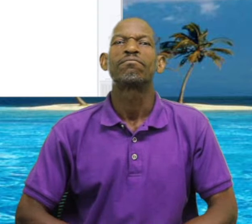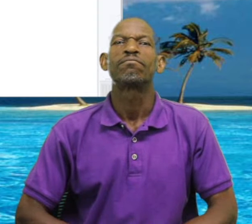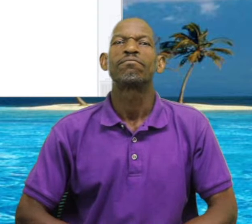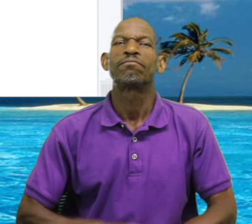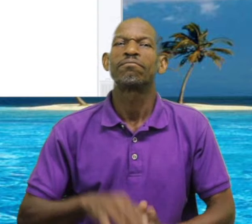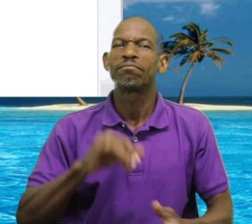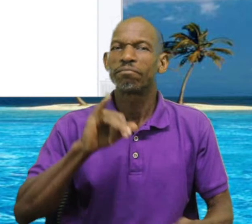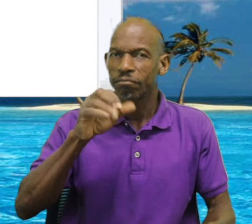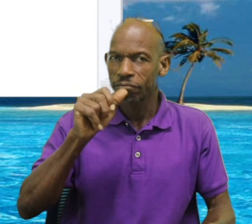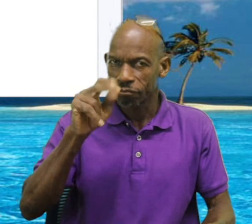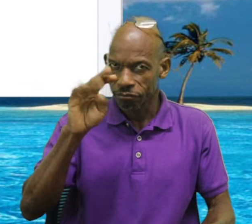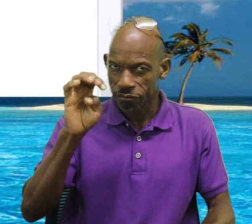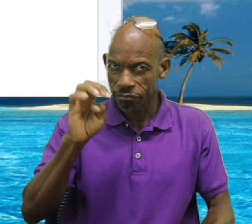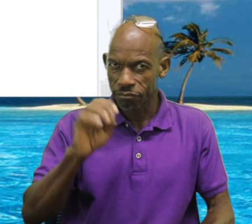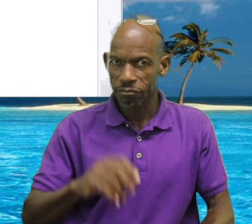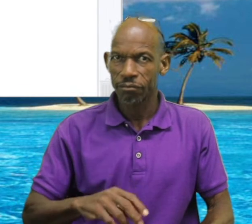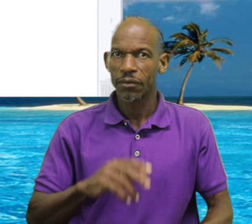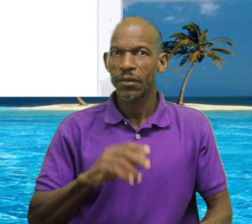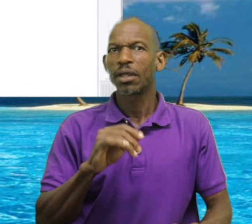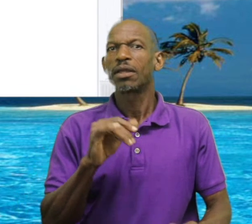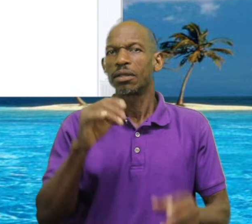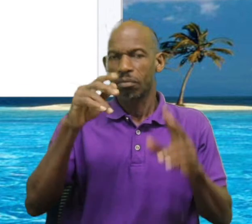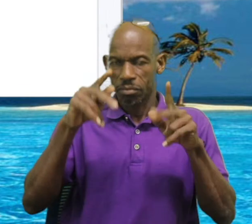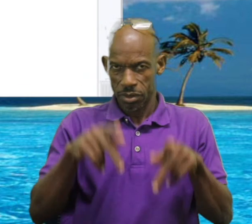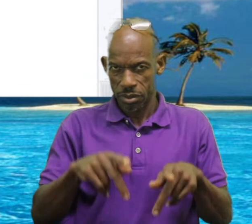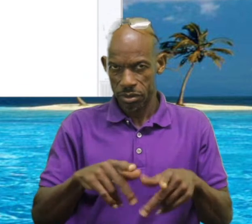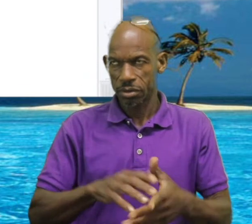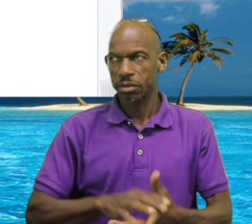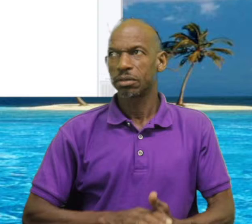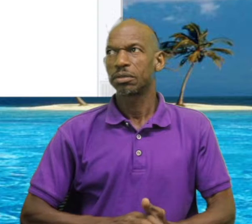Jane is a person.